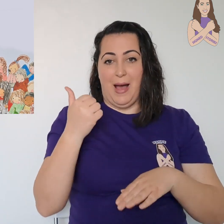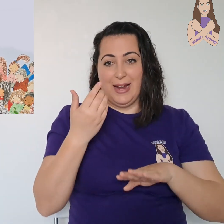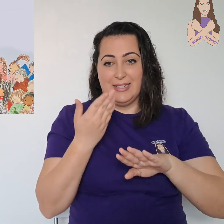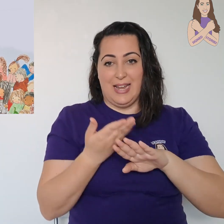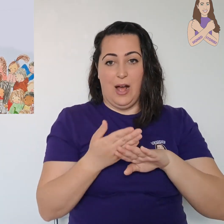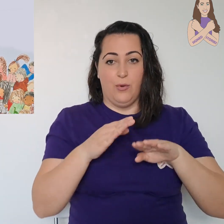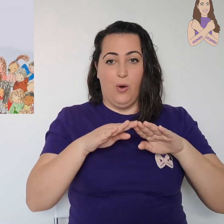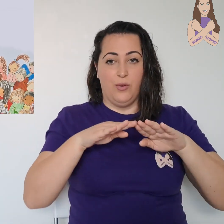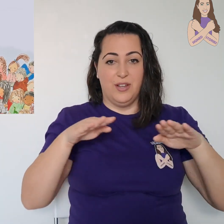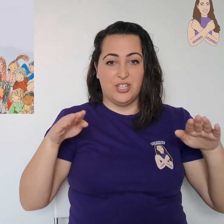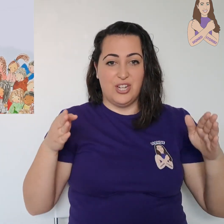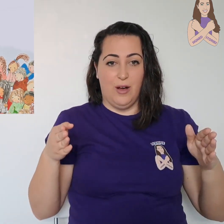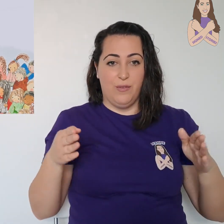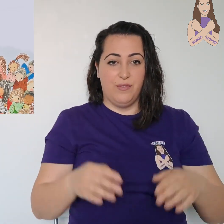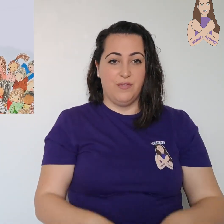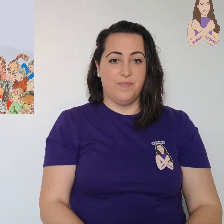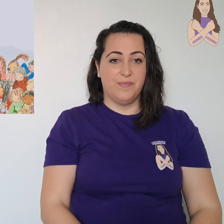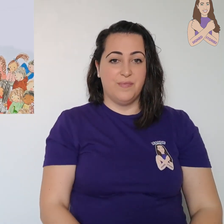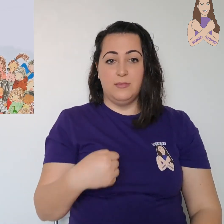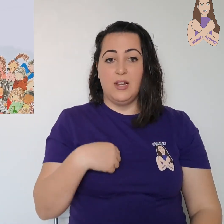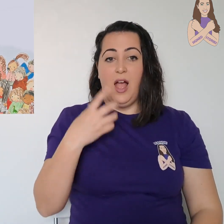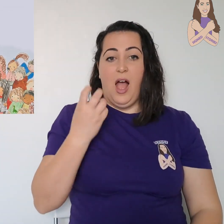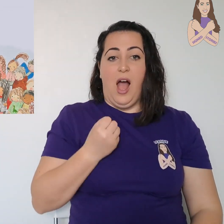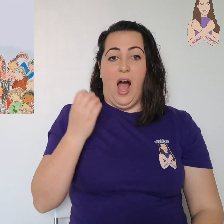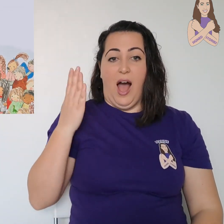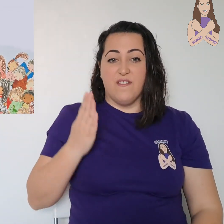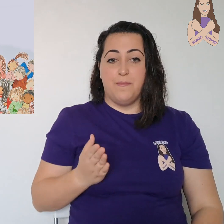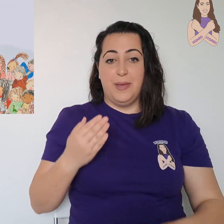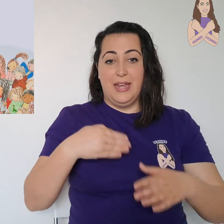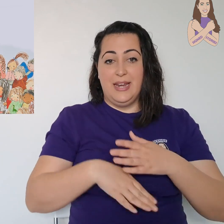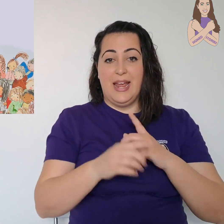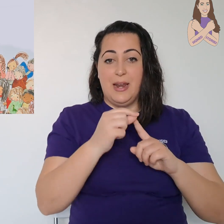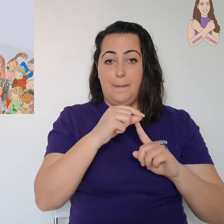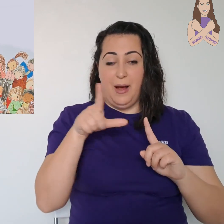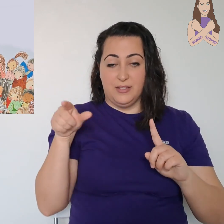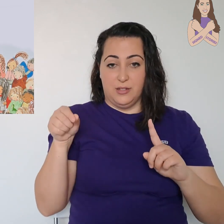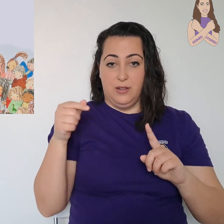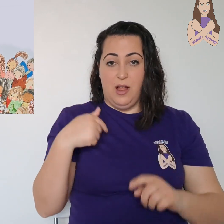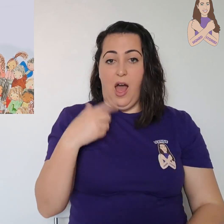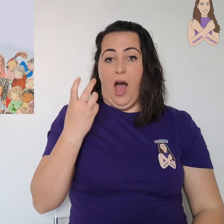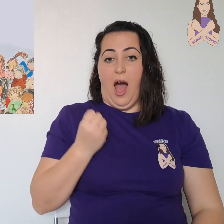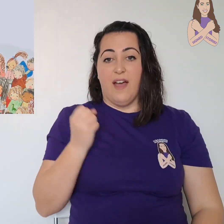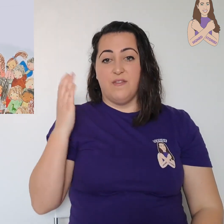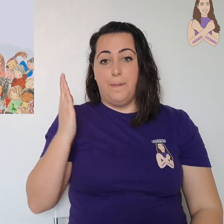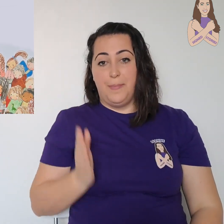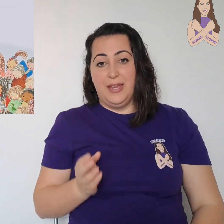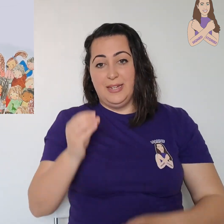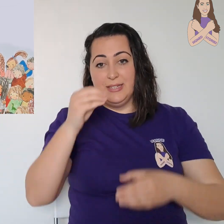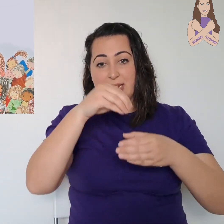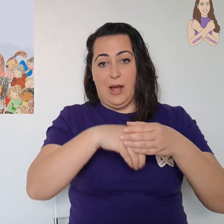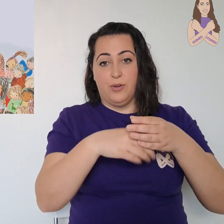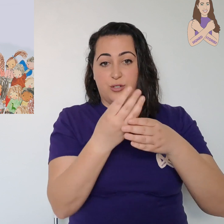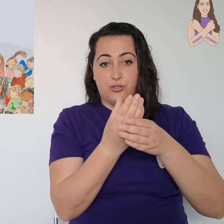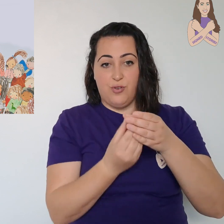back down on the shelf. "I've been in a puddle, I've been down a